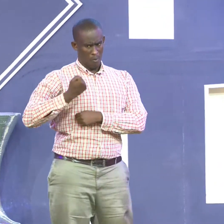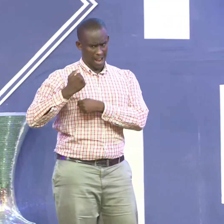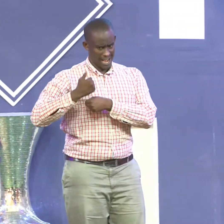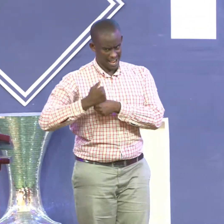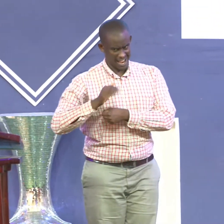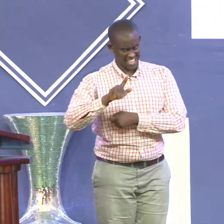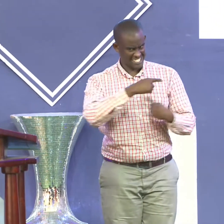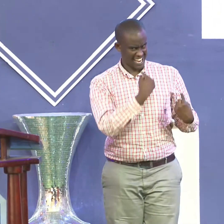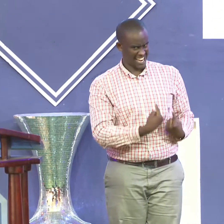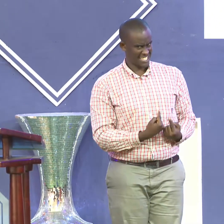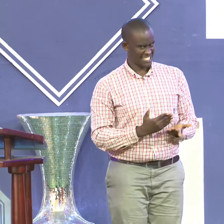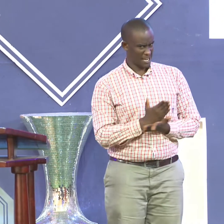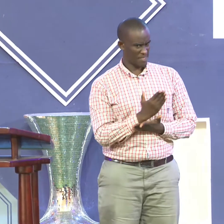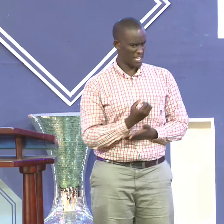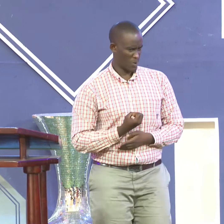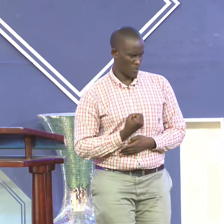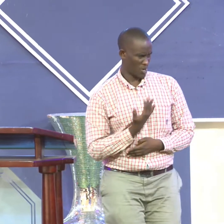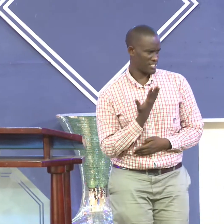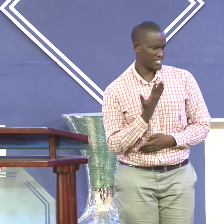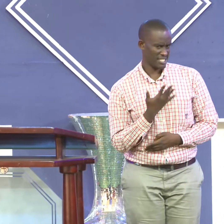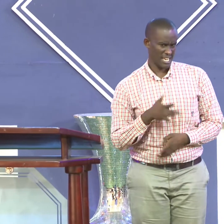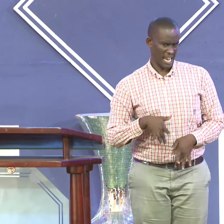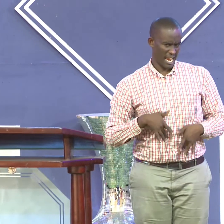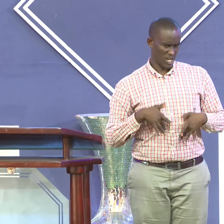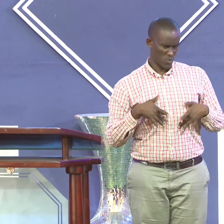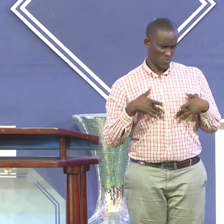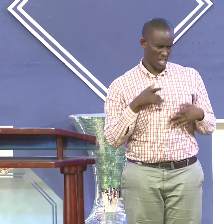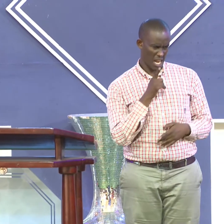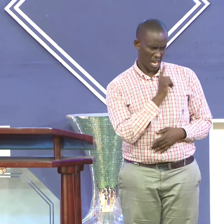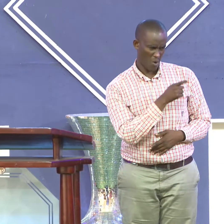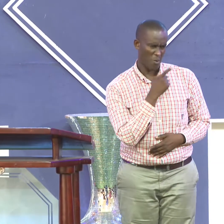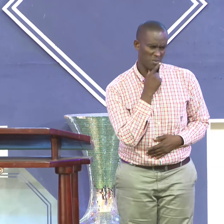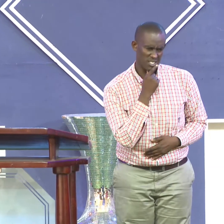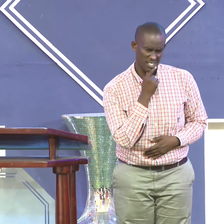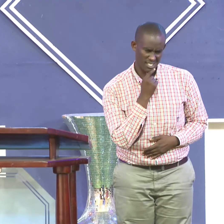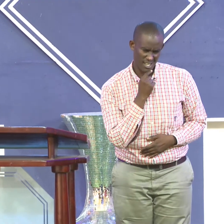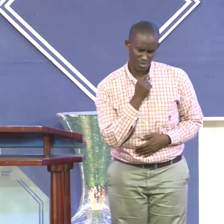When inside of your heart something arose,